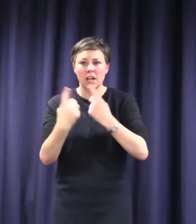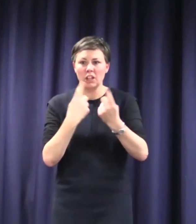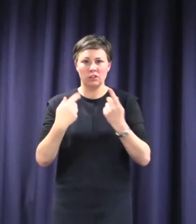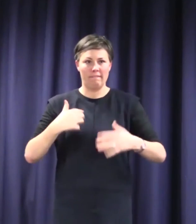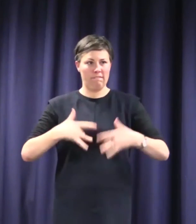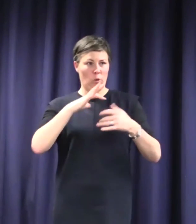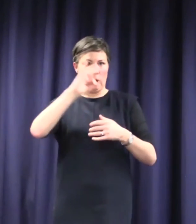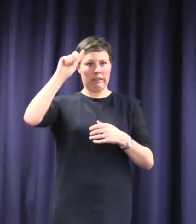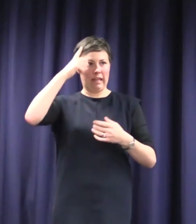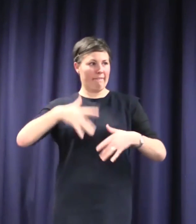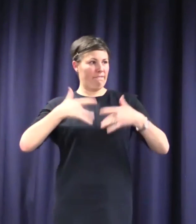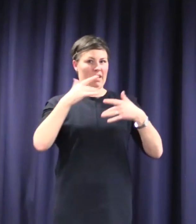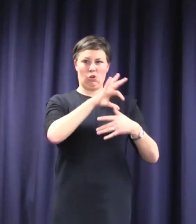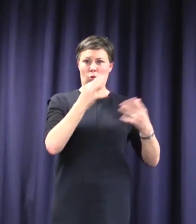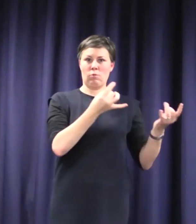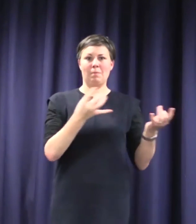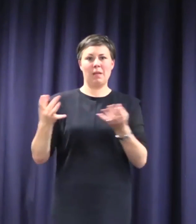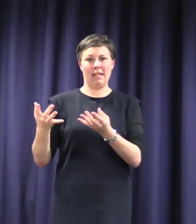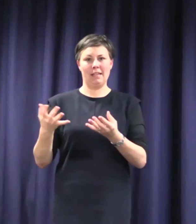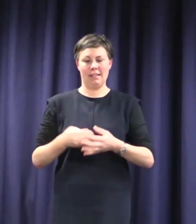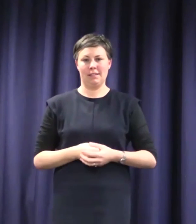of underpreparedness.